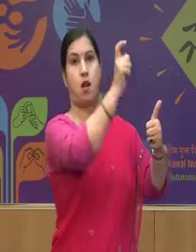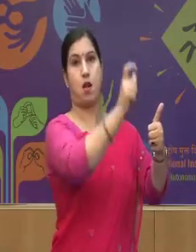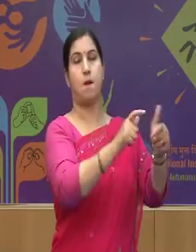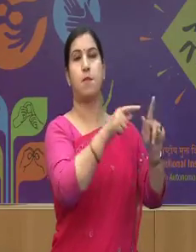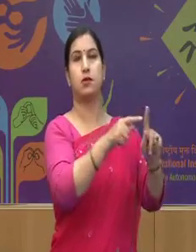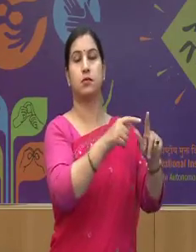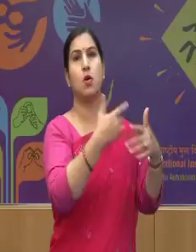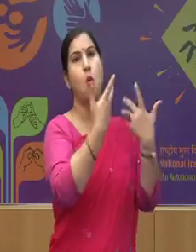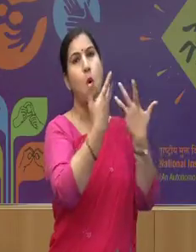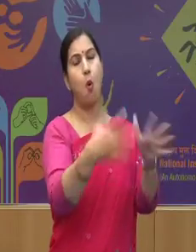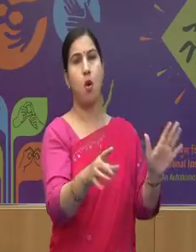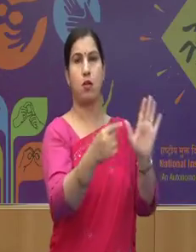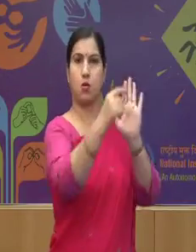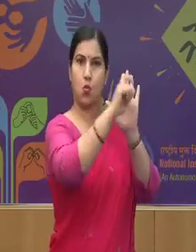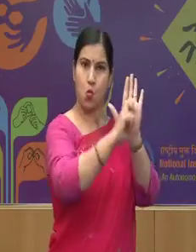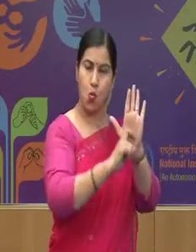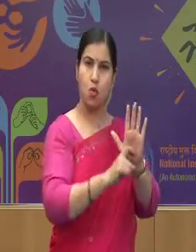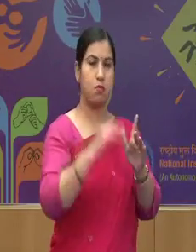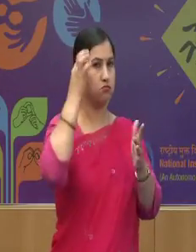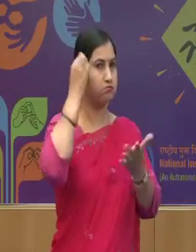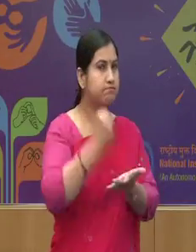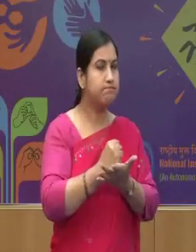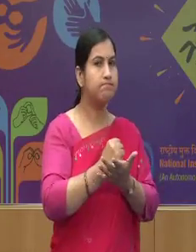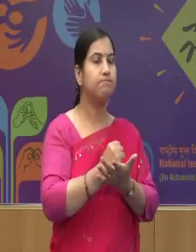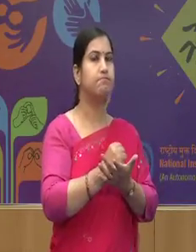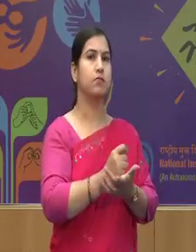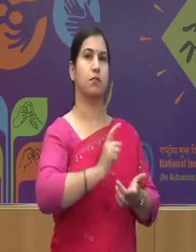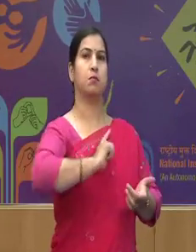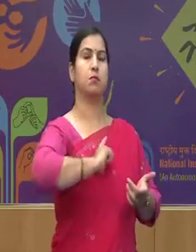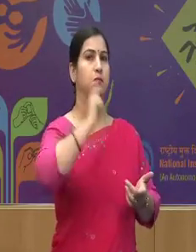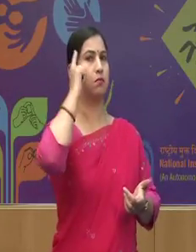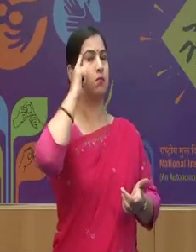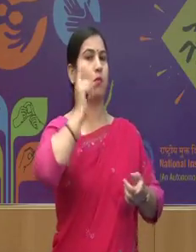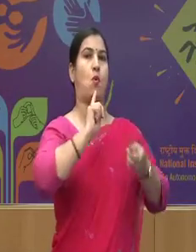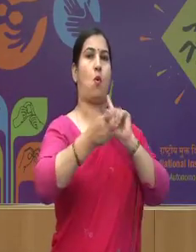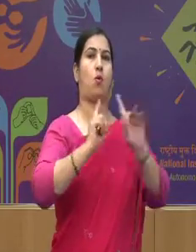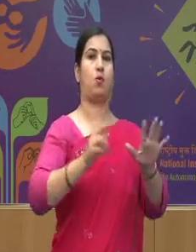decisions without taking other people's advice.